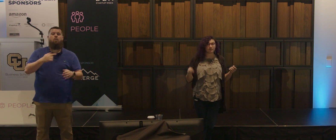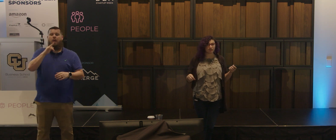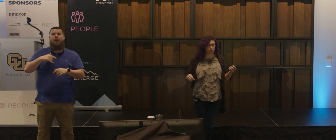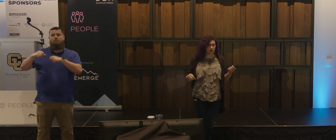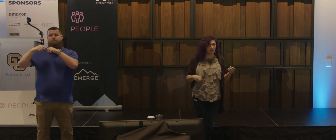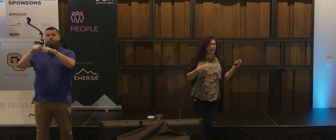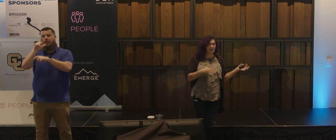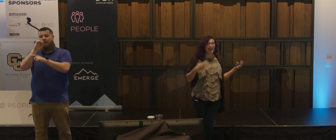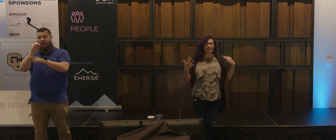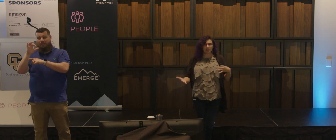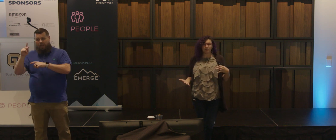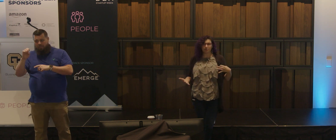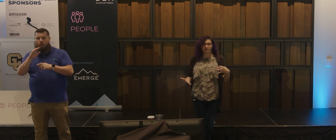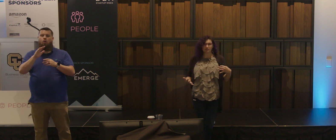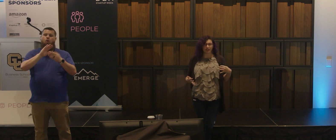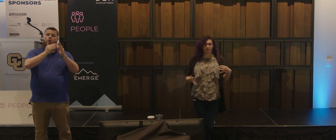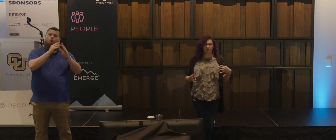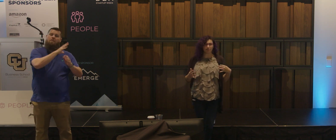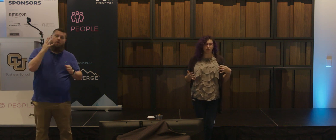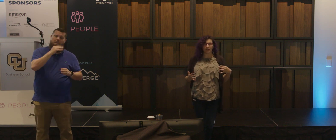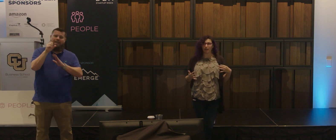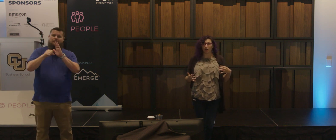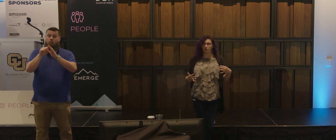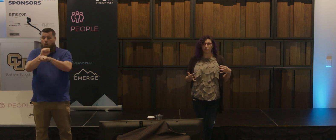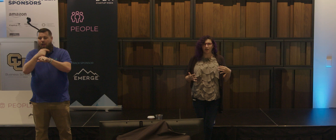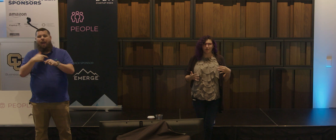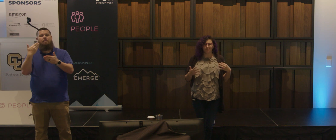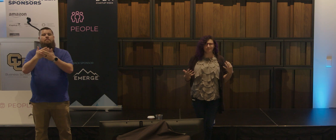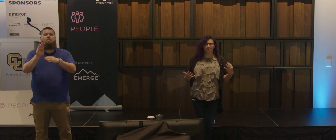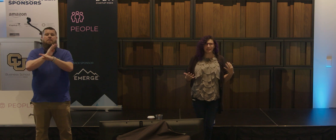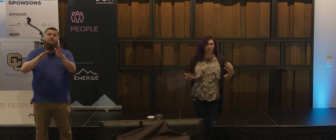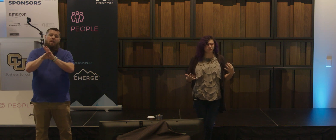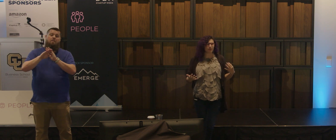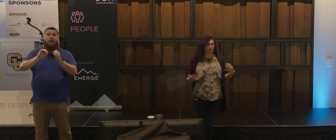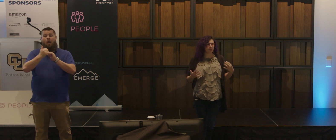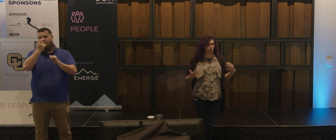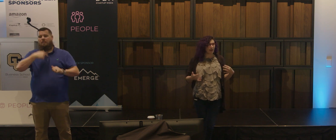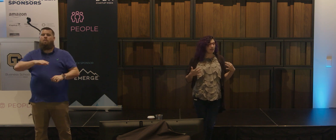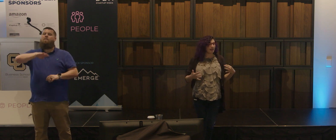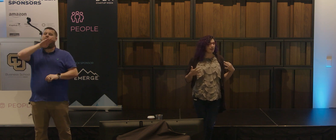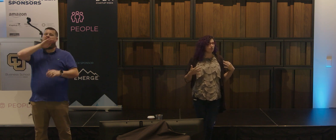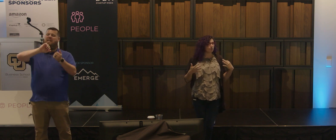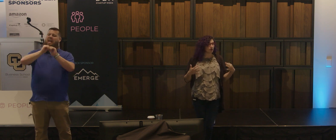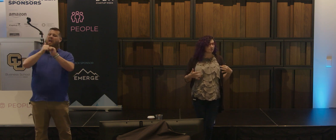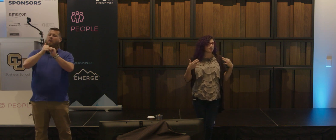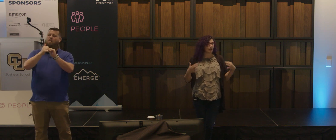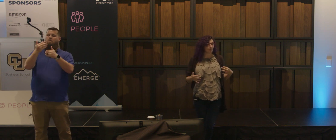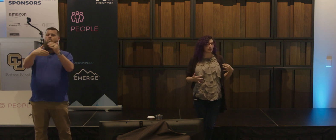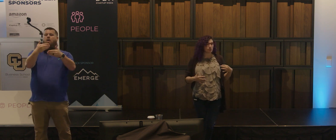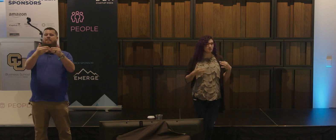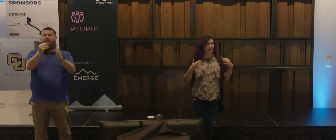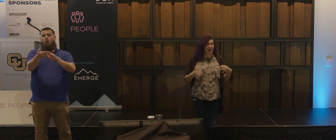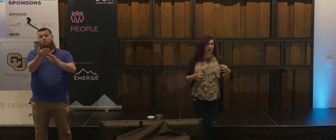farming, and seasonal work. And then I ended up in business development by way of being frustrated about the way that process